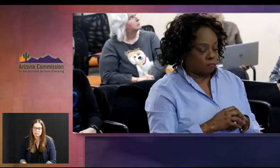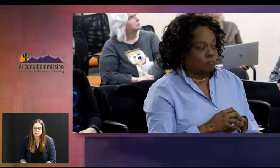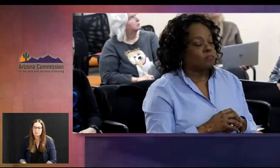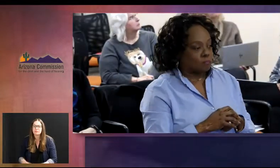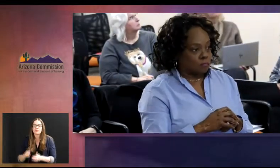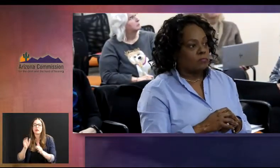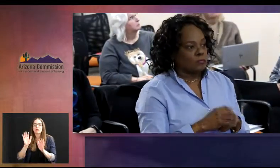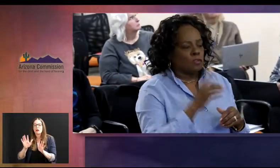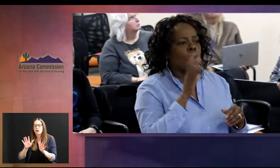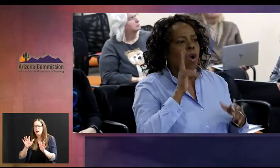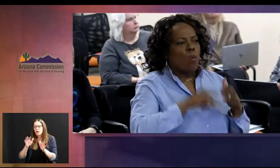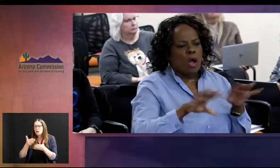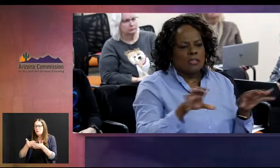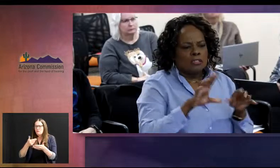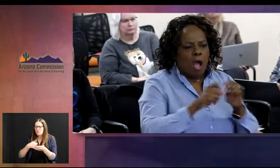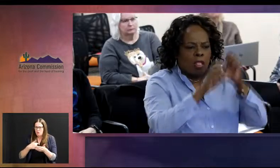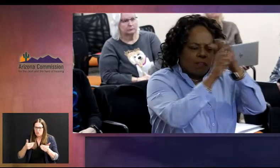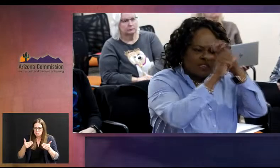my values,